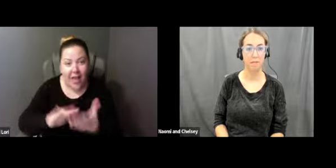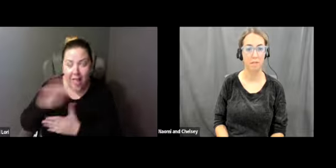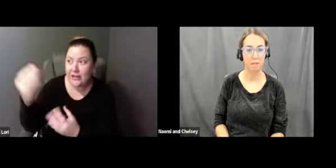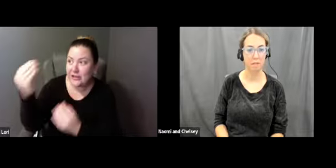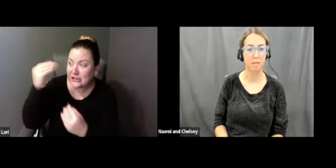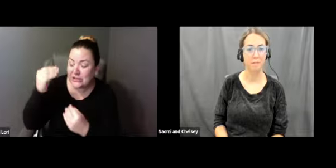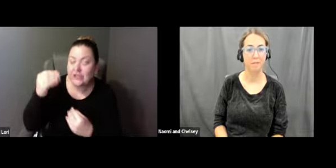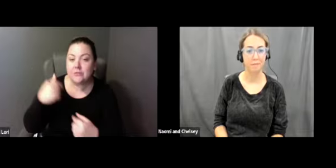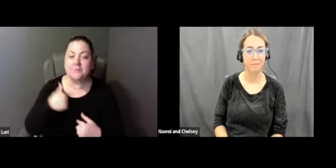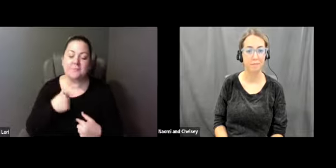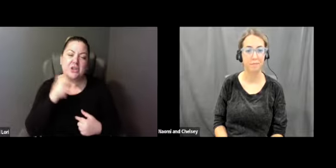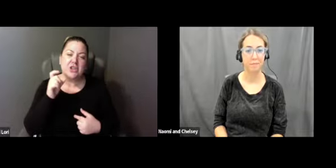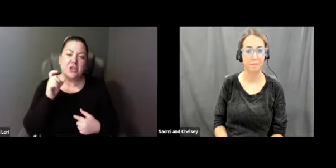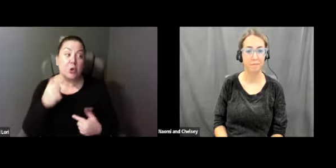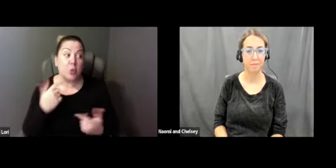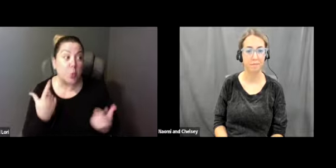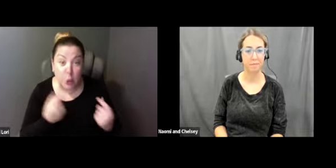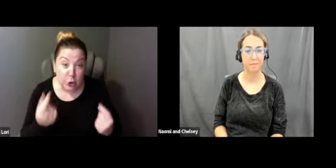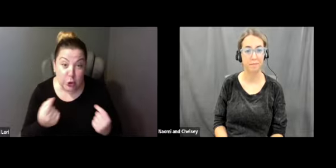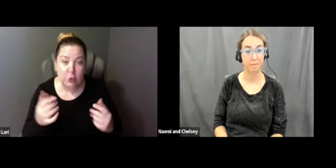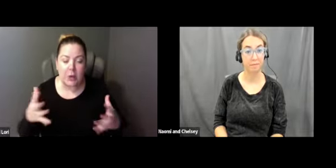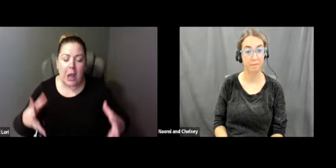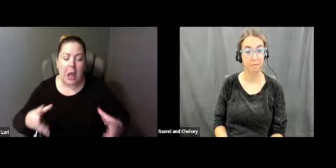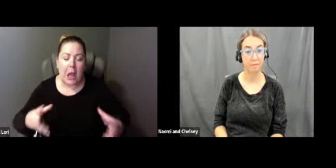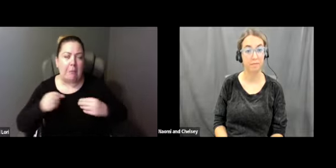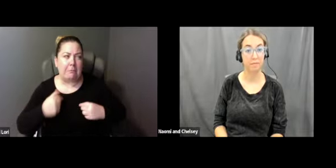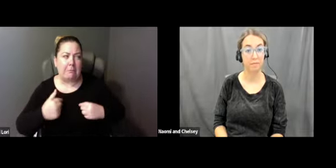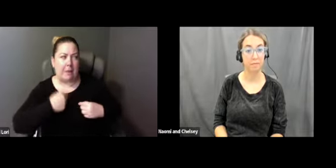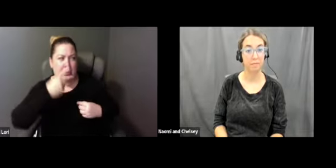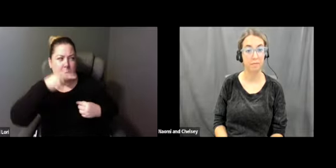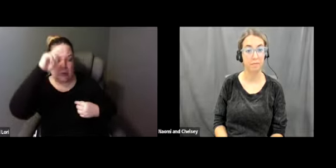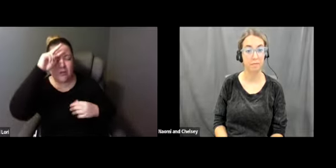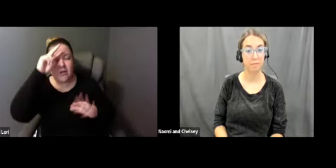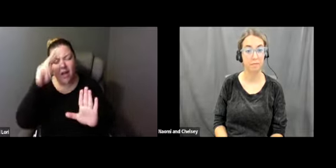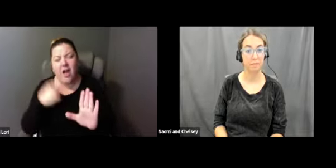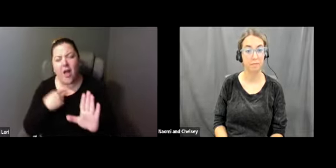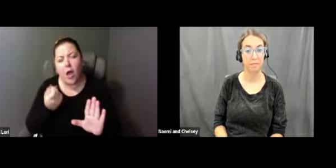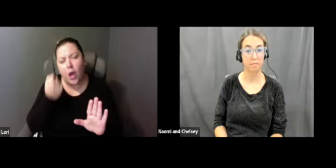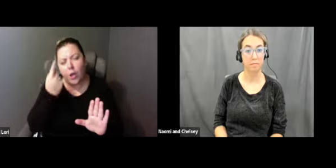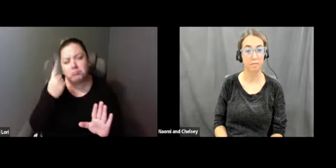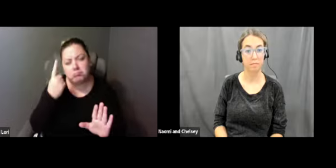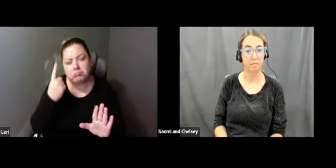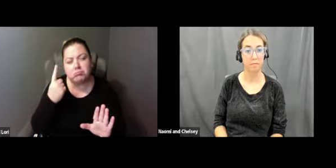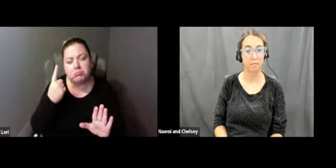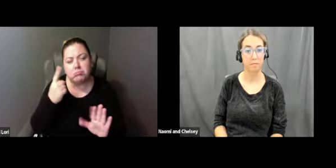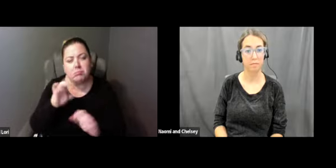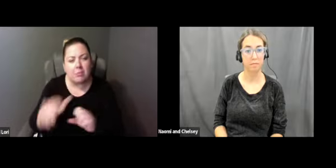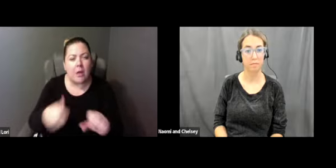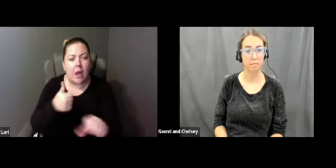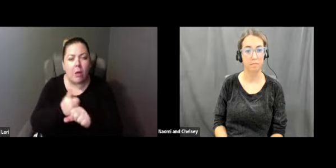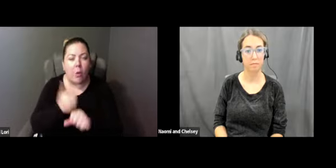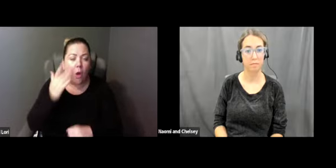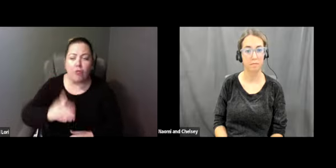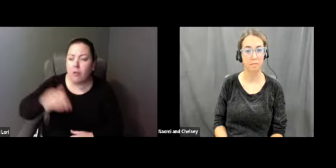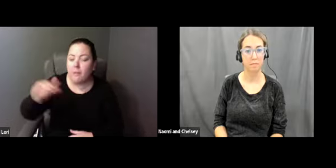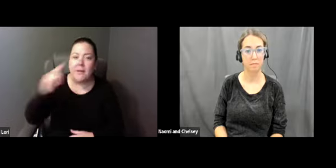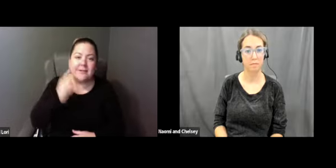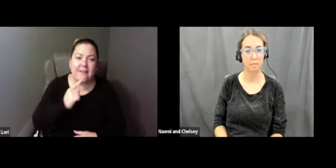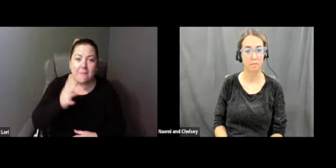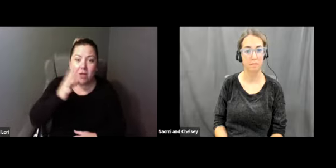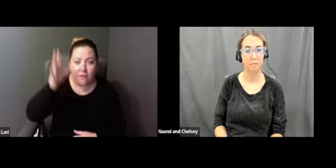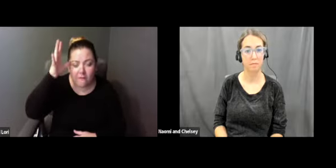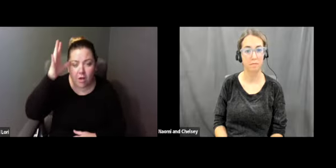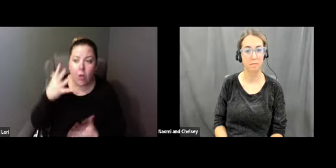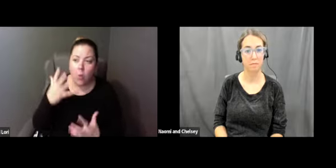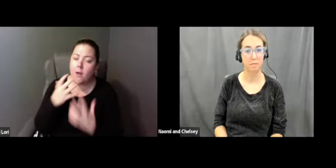I mean, and I get it. Part of me gets it, because when you grow up with deaf parents, you want to protect them. I mean, can I tell you again that my father